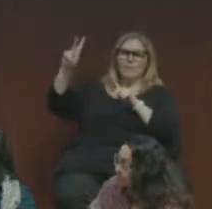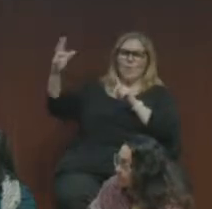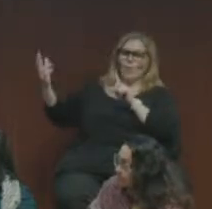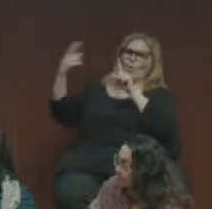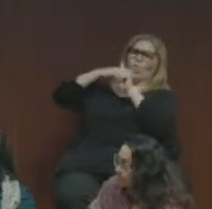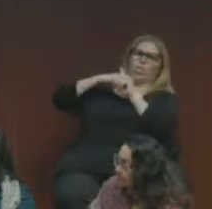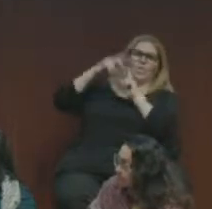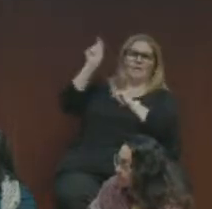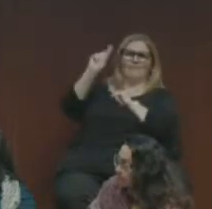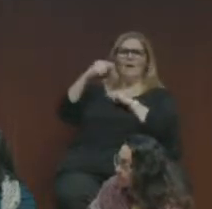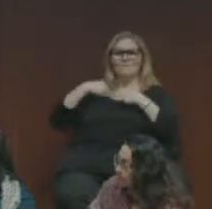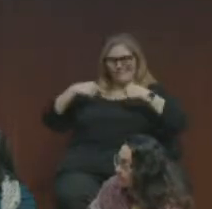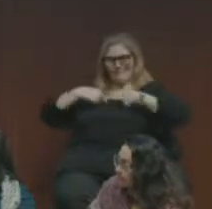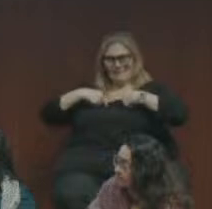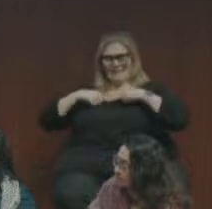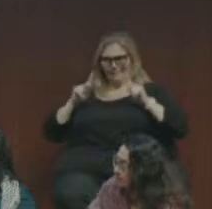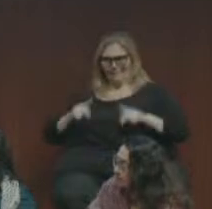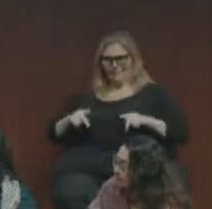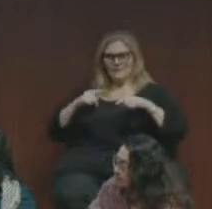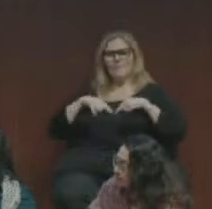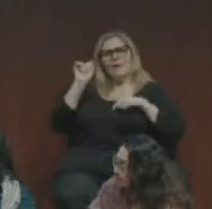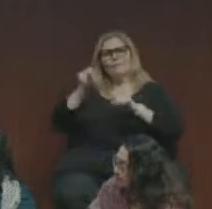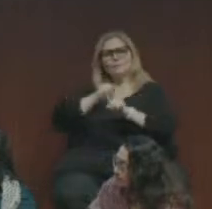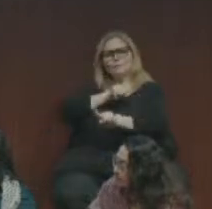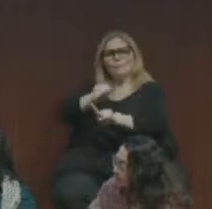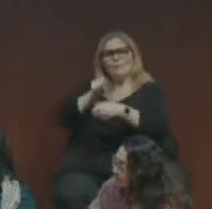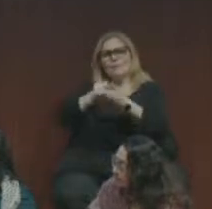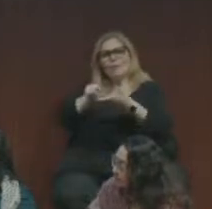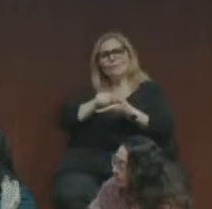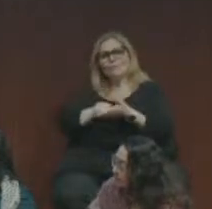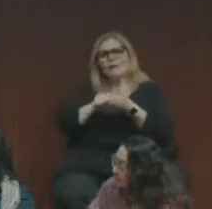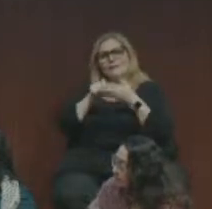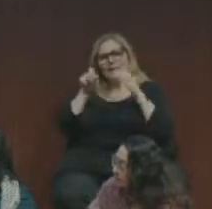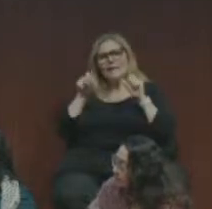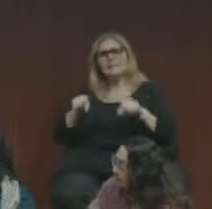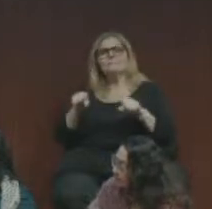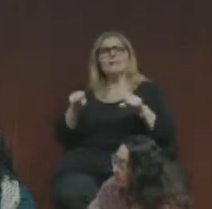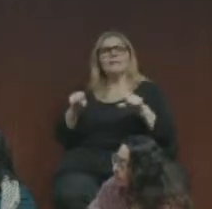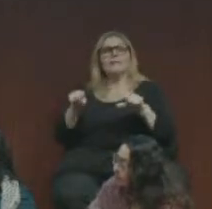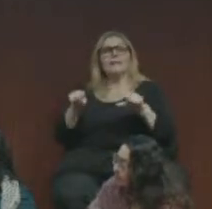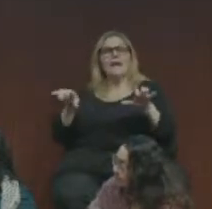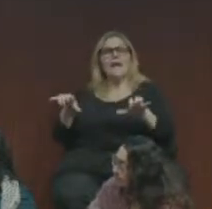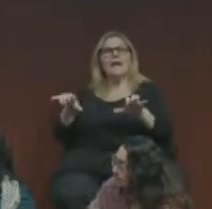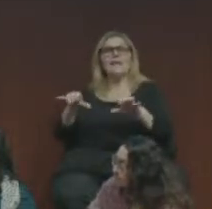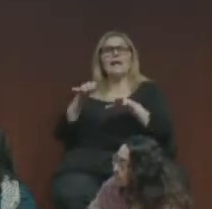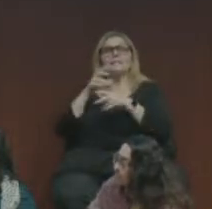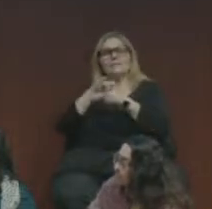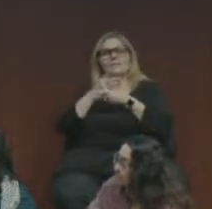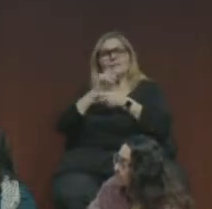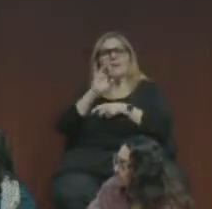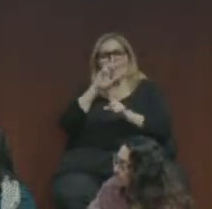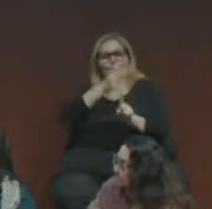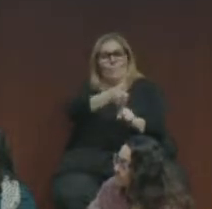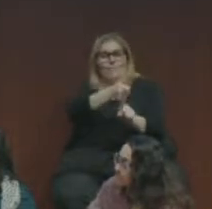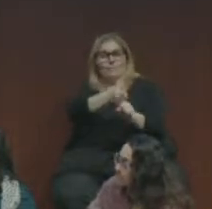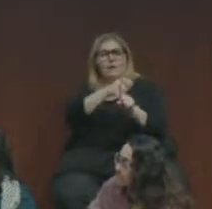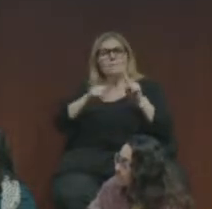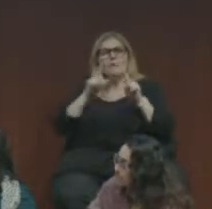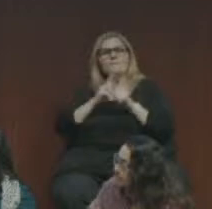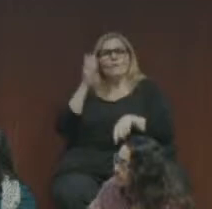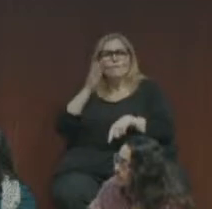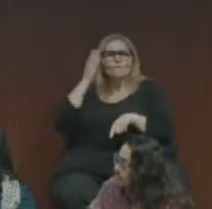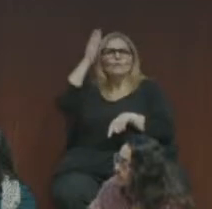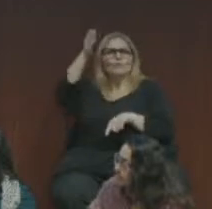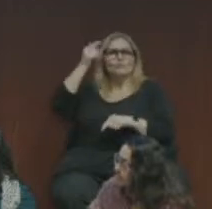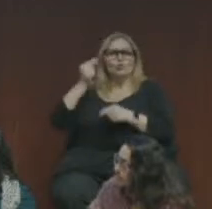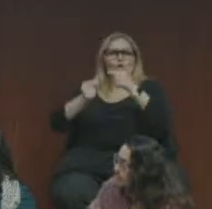upon us. So that was one angle in which writing has been an act of care to themselves, but also to future